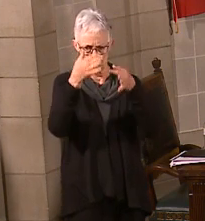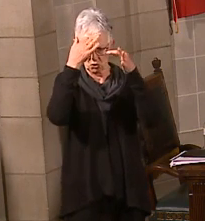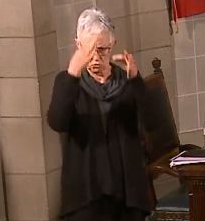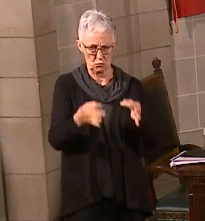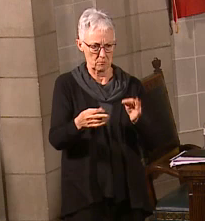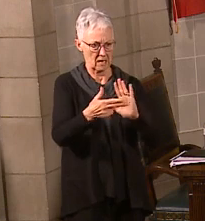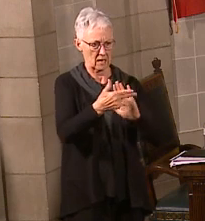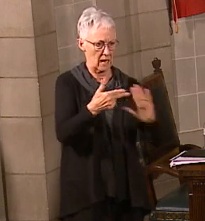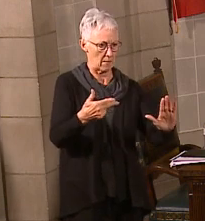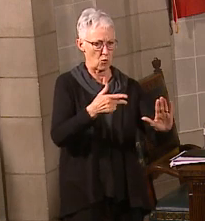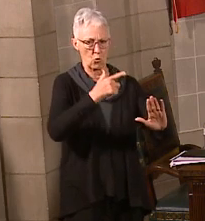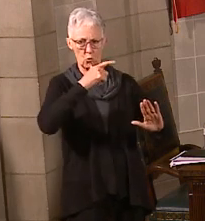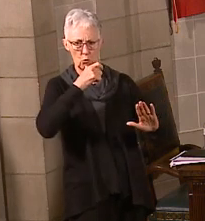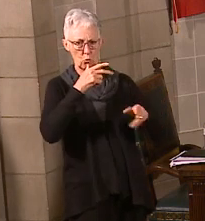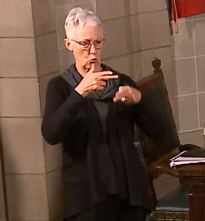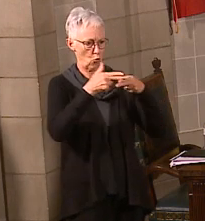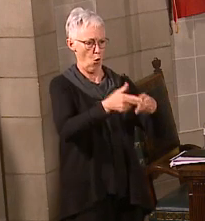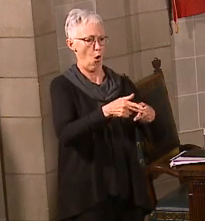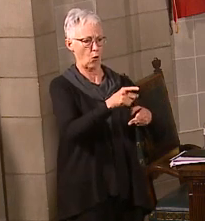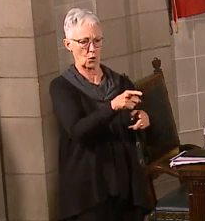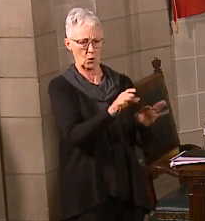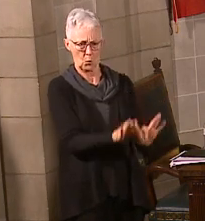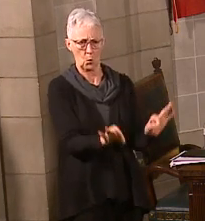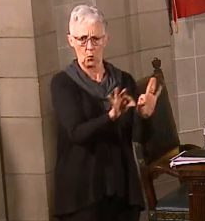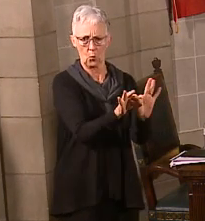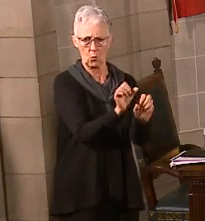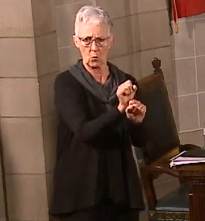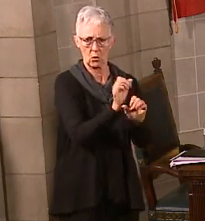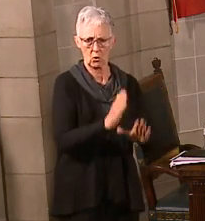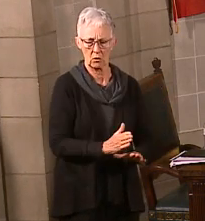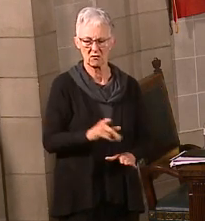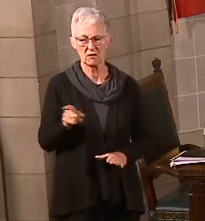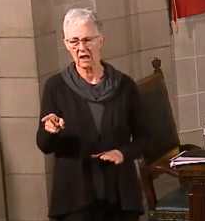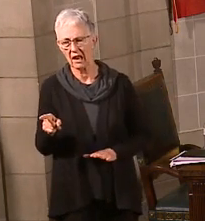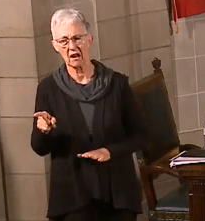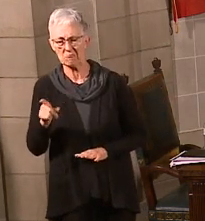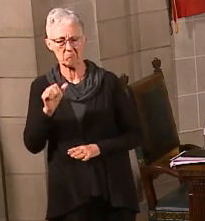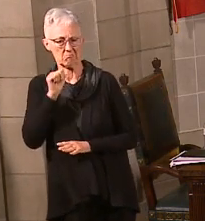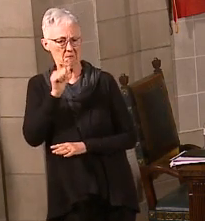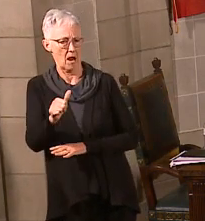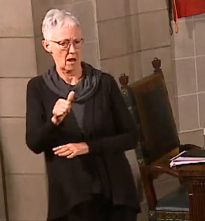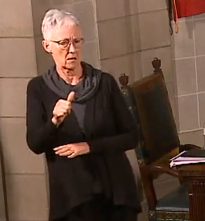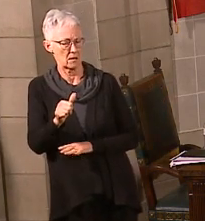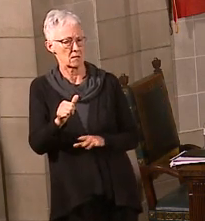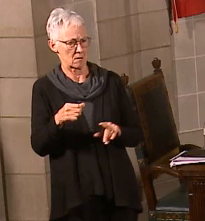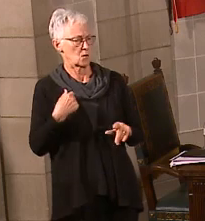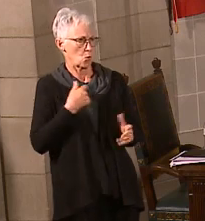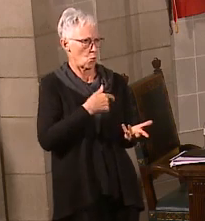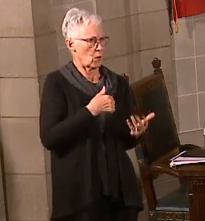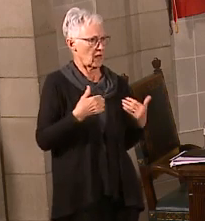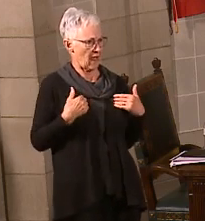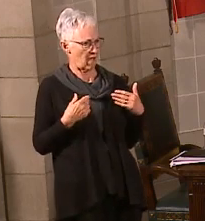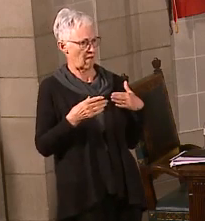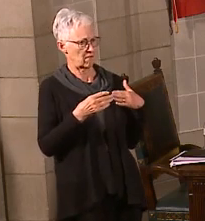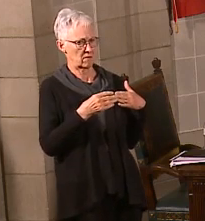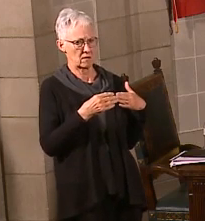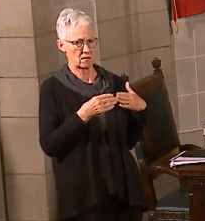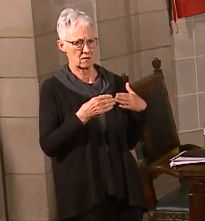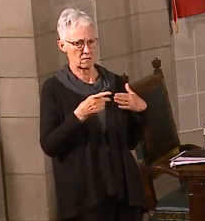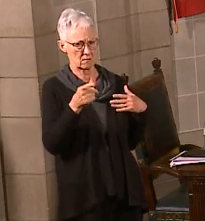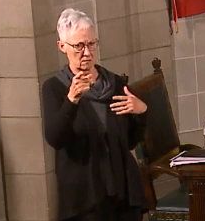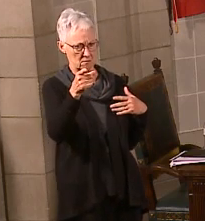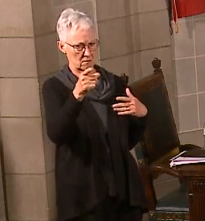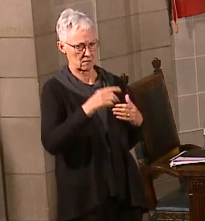state, right? We've said there are specific guidelines we're looking for people to do, but if they mean... Would they be